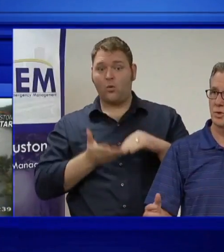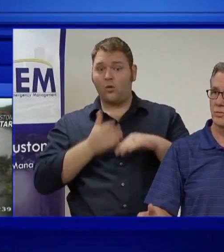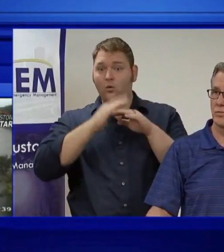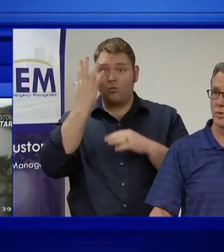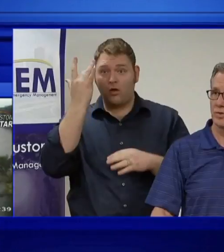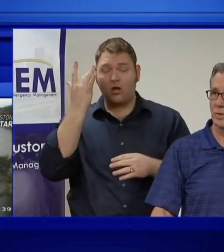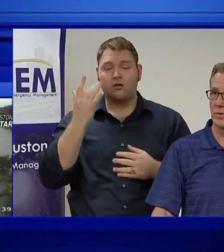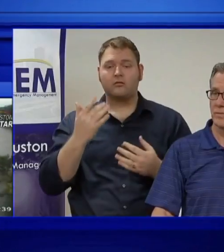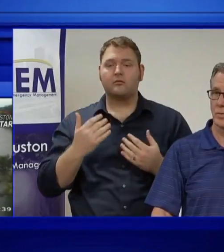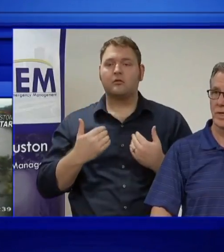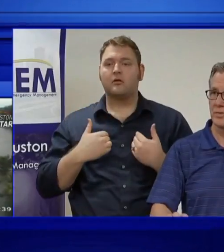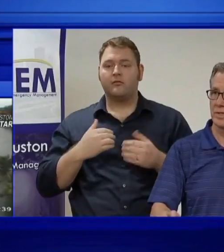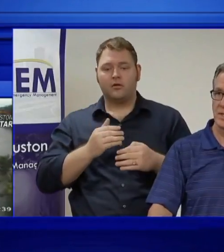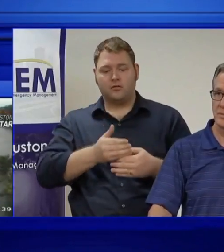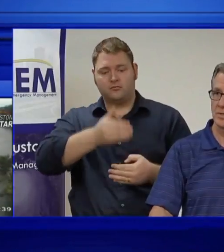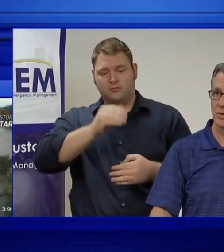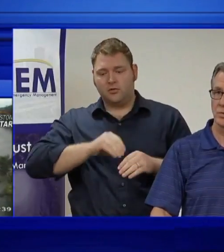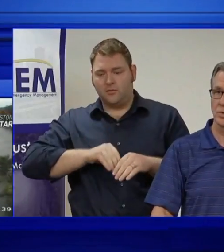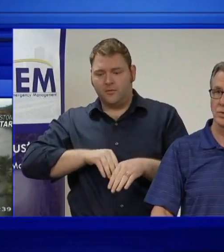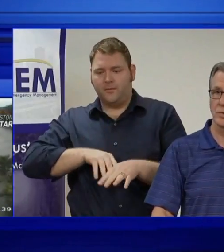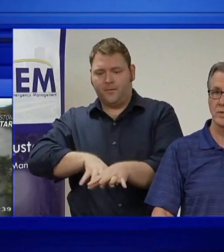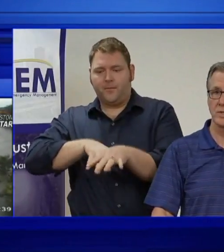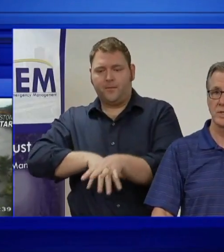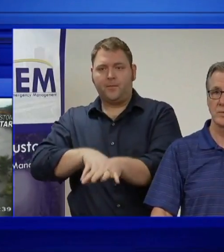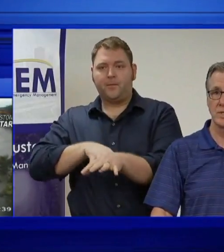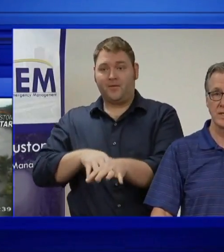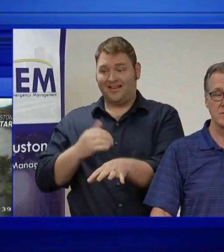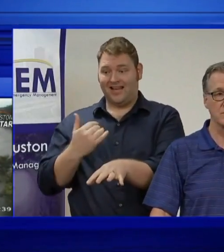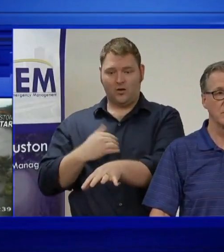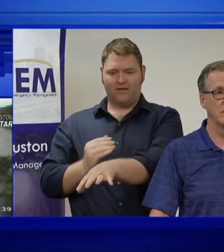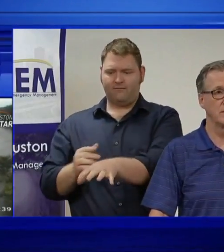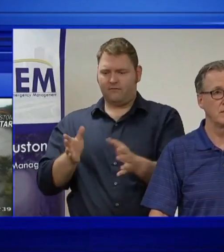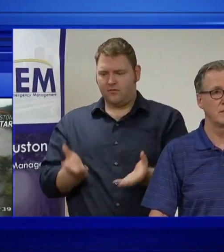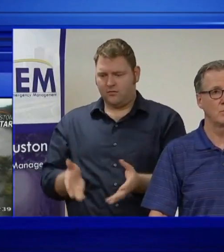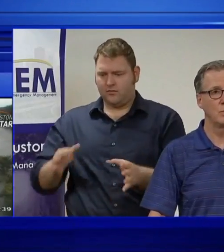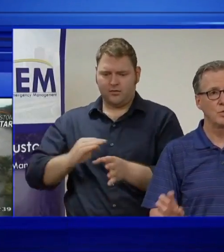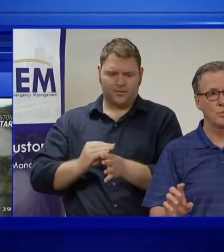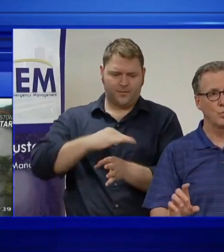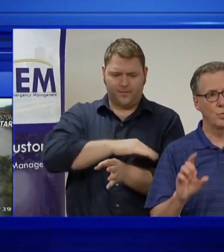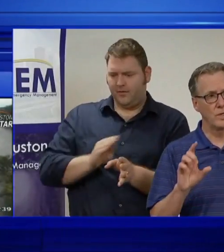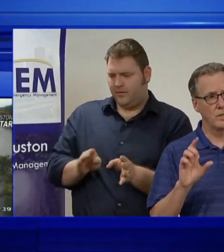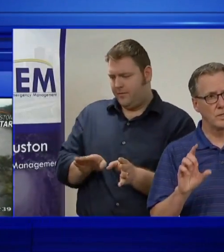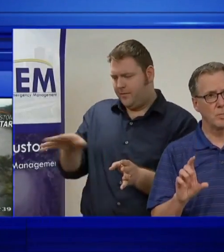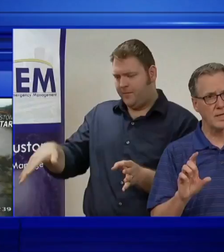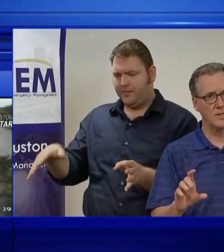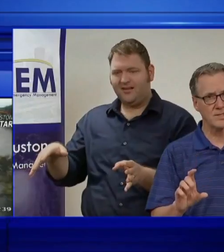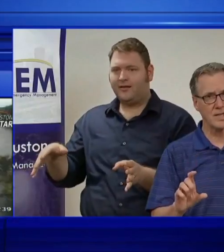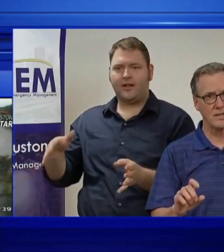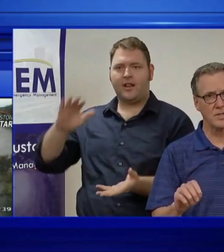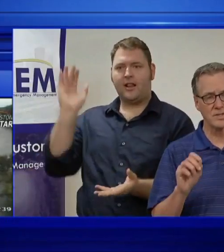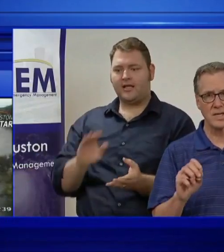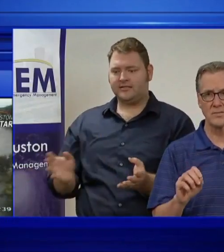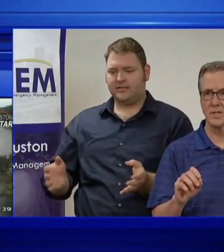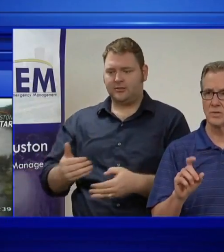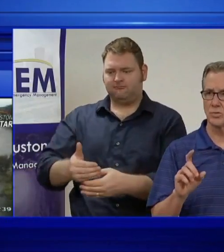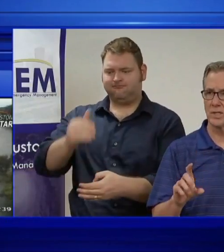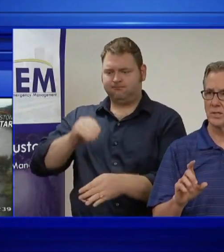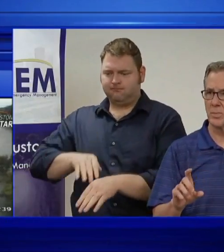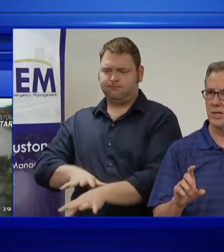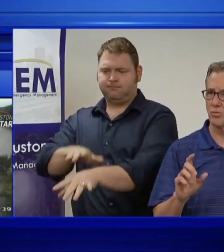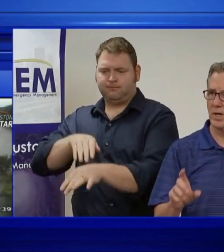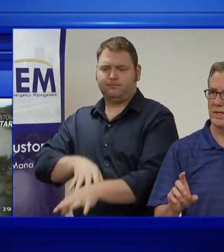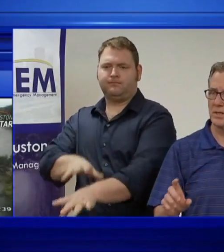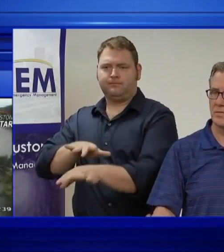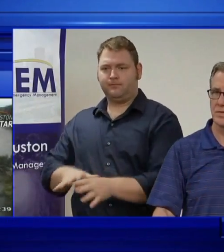prevent as much overflow that's going from around the dam, that is currently going around the dam and attics. What impact that's having? It's having a